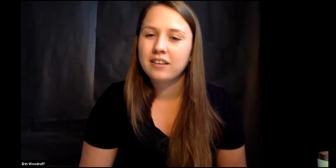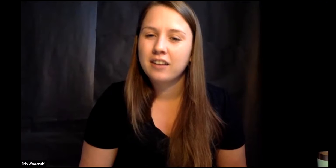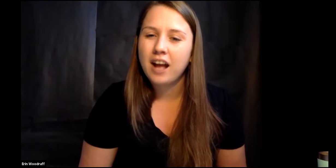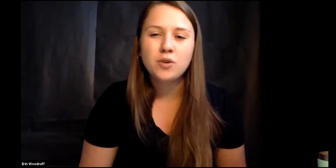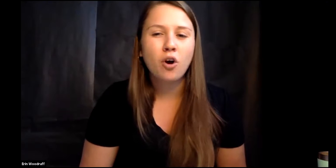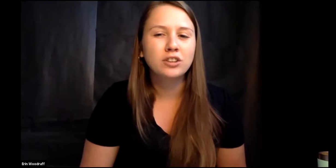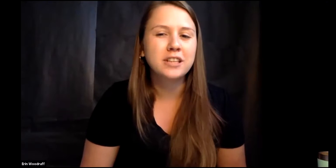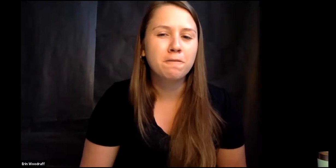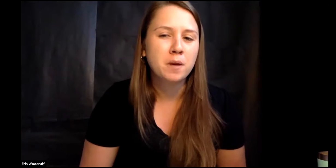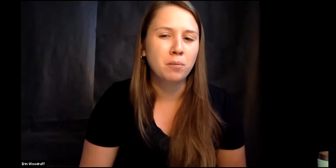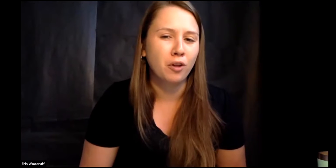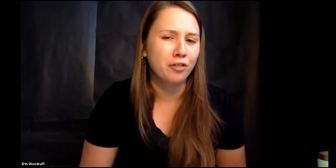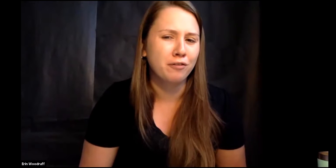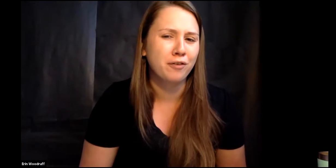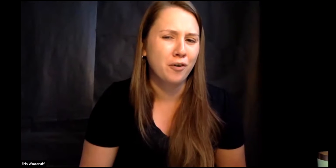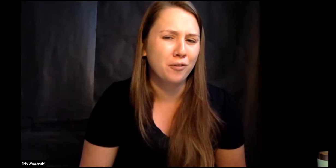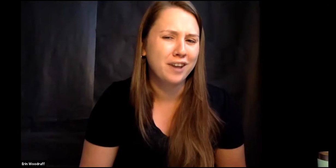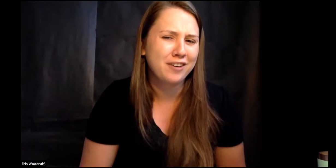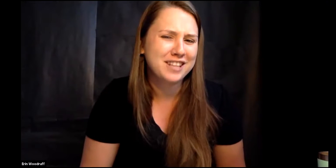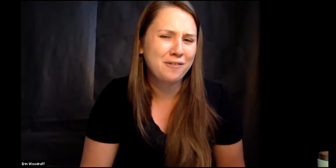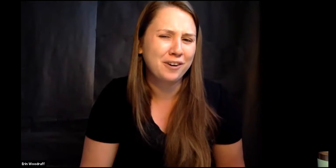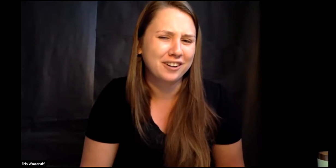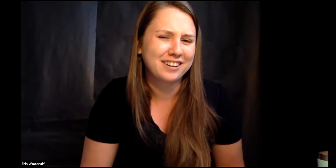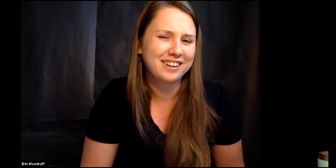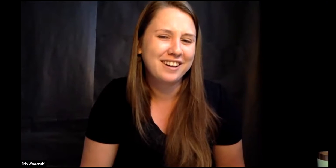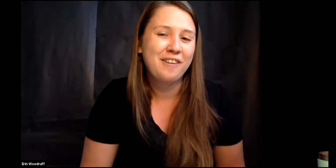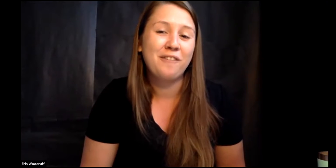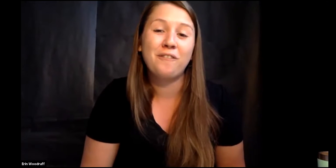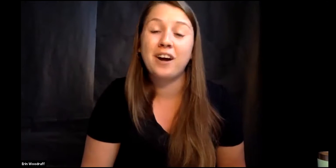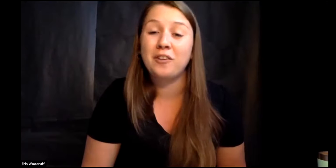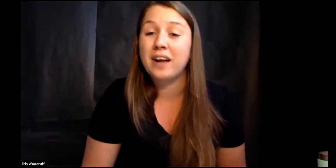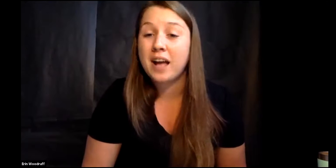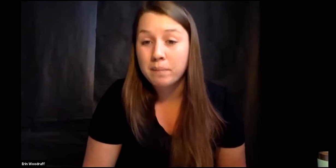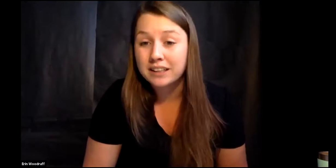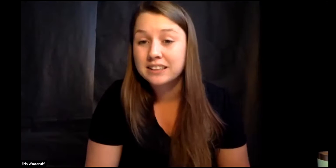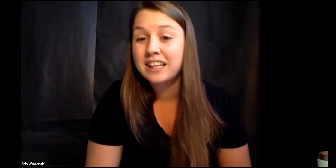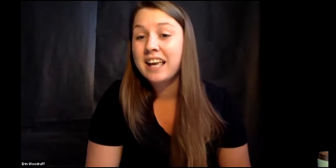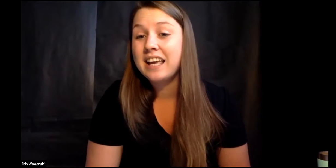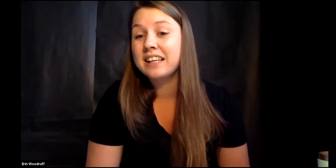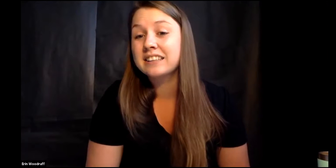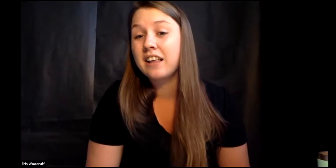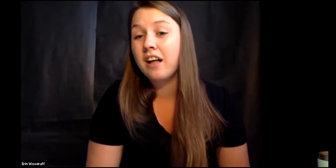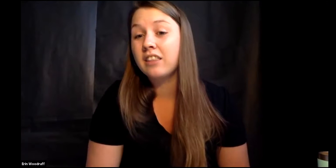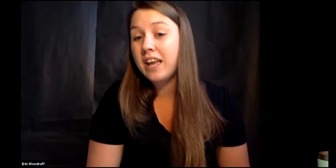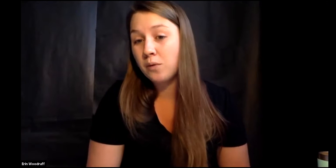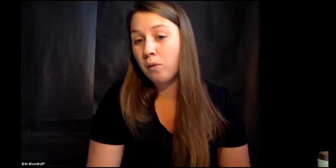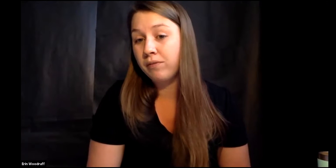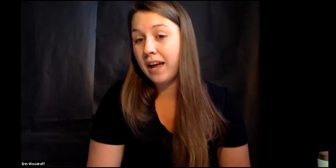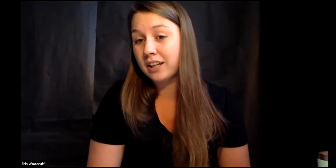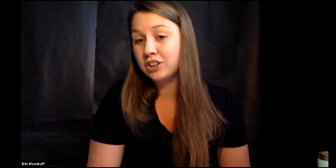how do you call deaf people on the phone? How does that work? Well, what happens is a light will flash,